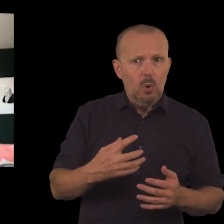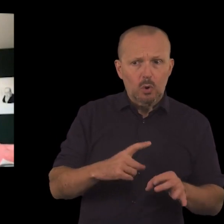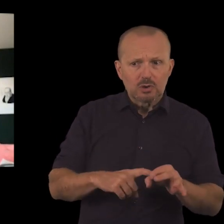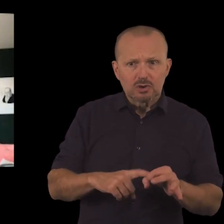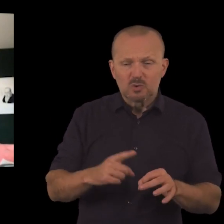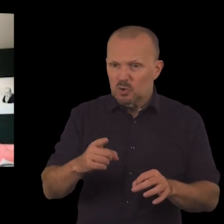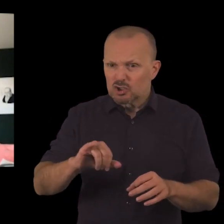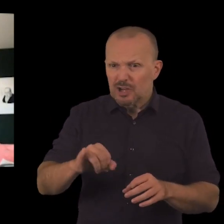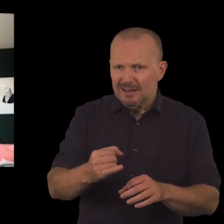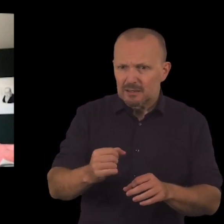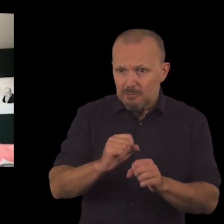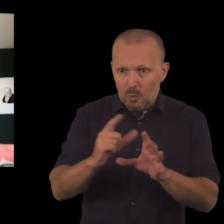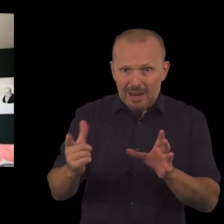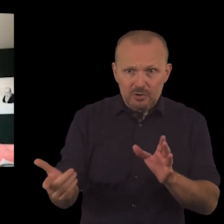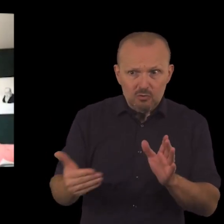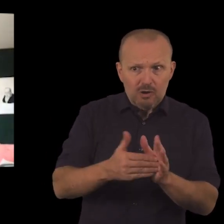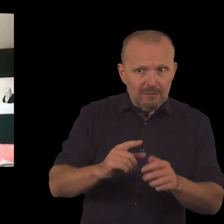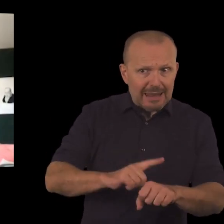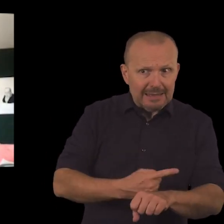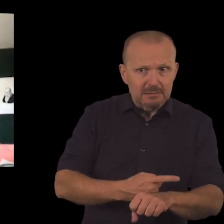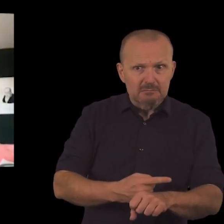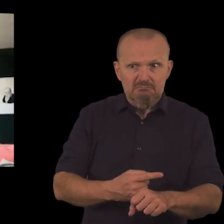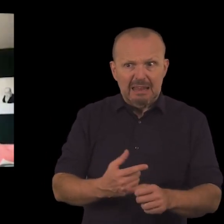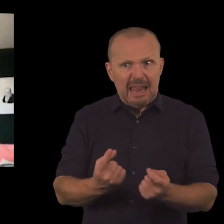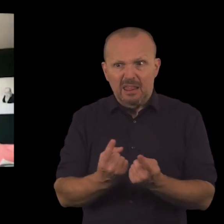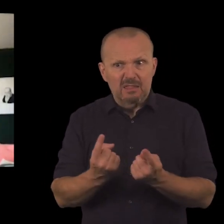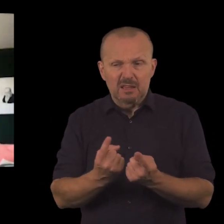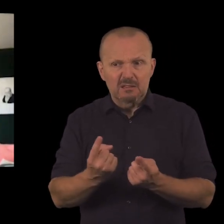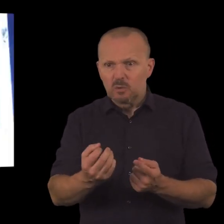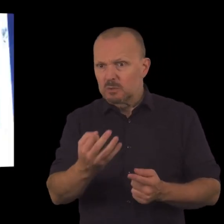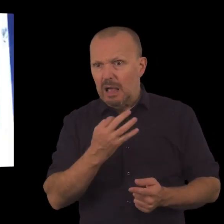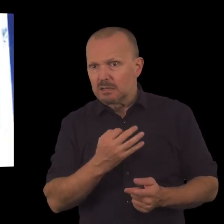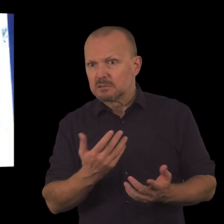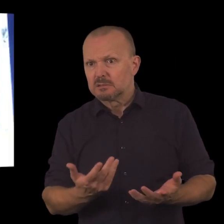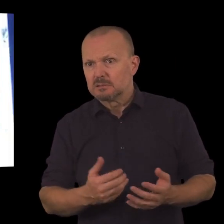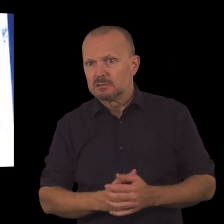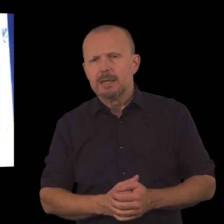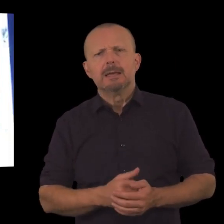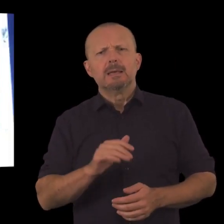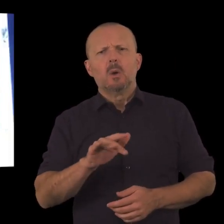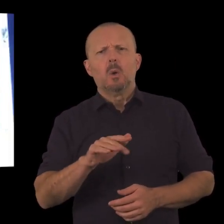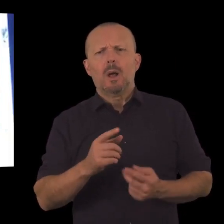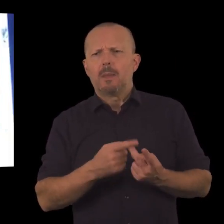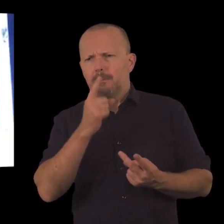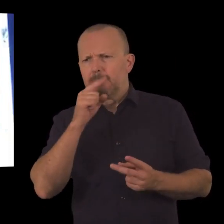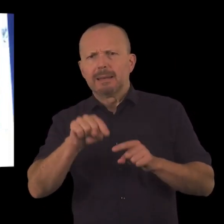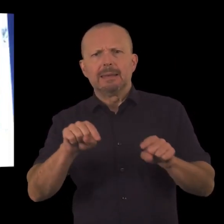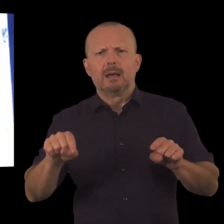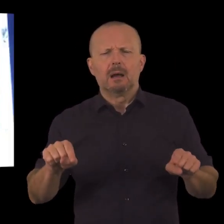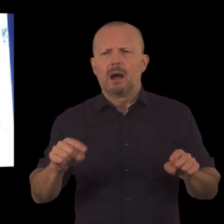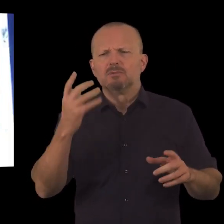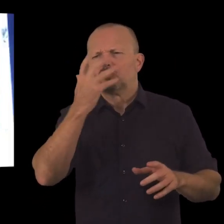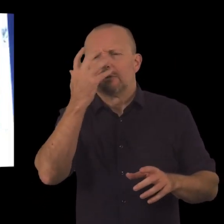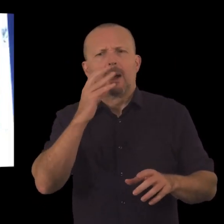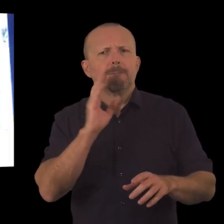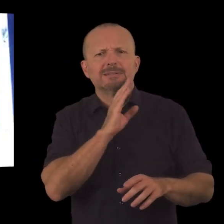other questions? Or Janet, I'm aware you were able to join late. If there's any questions Just, you have. who else is